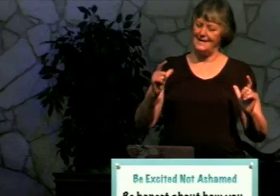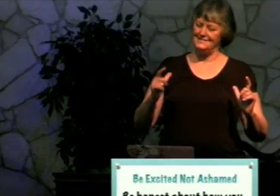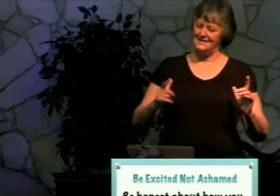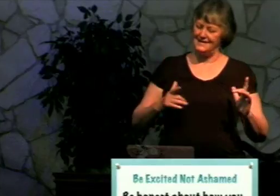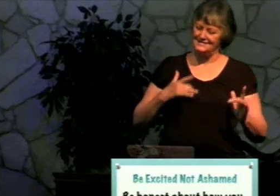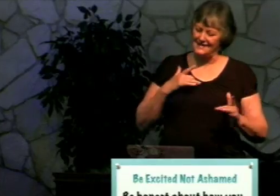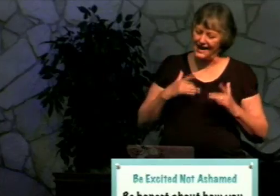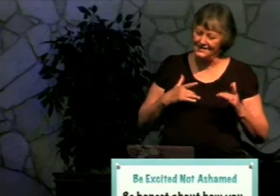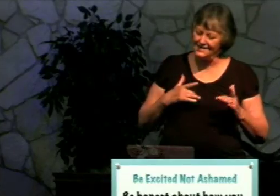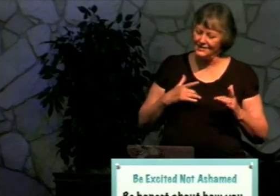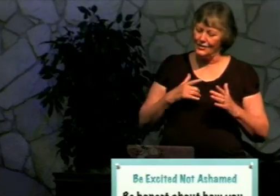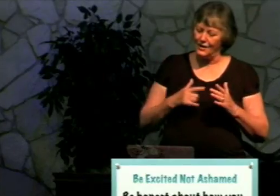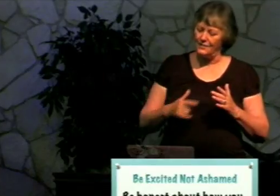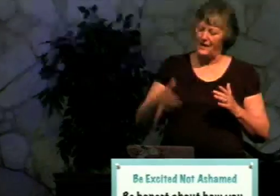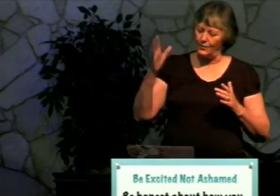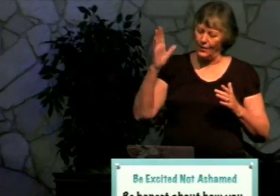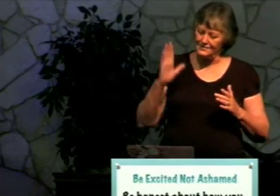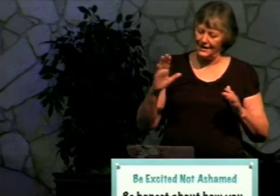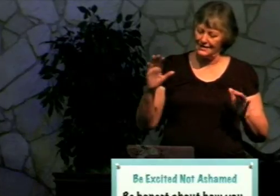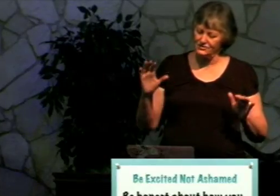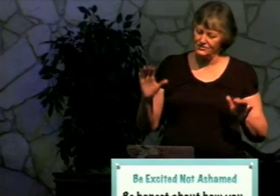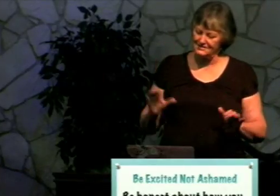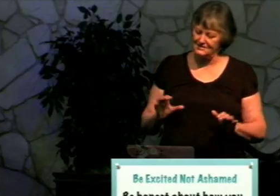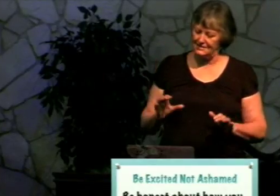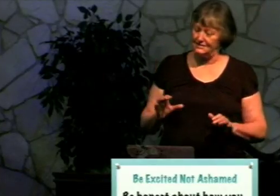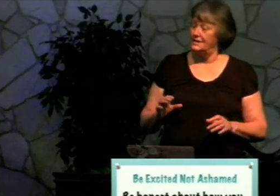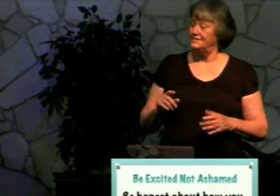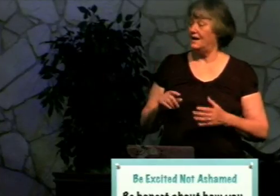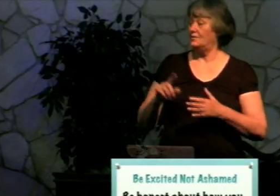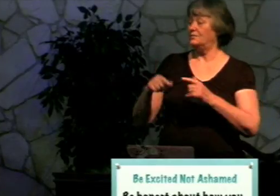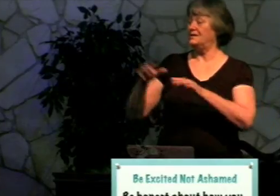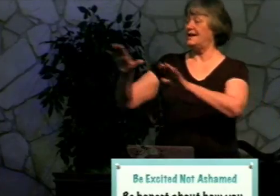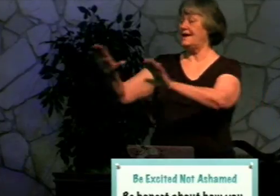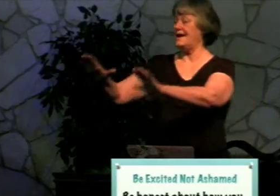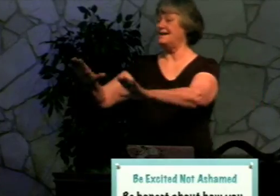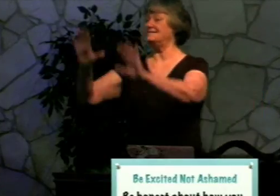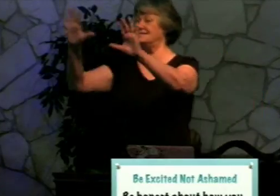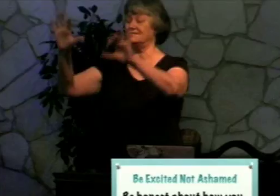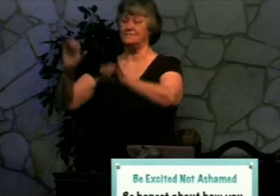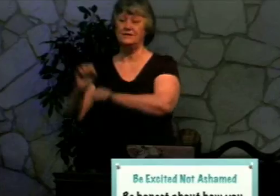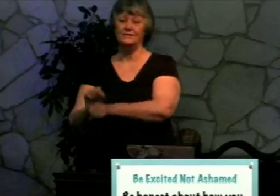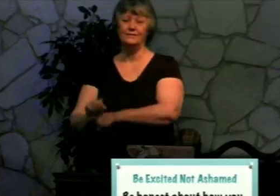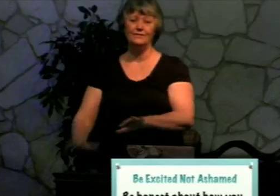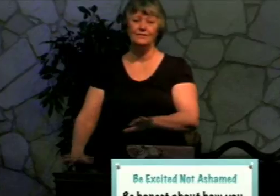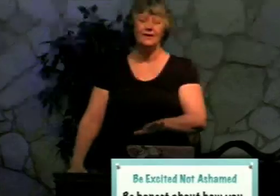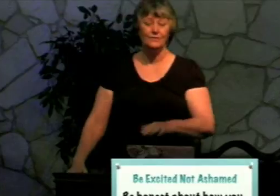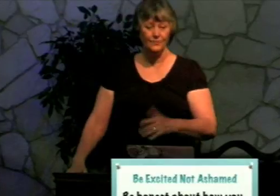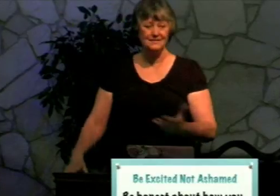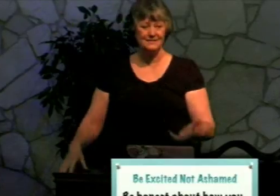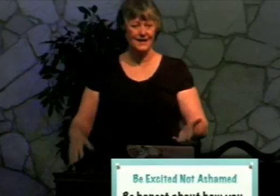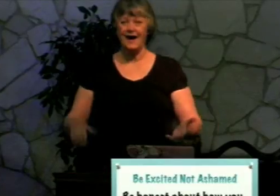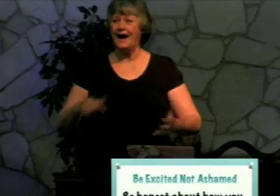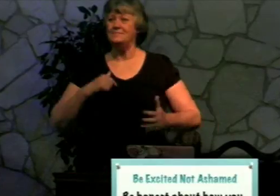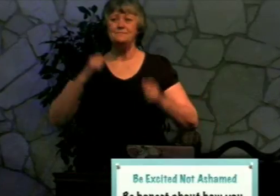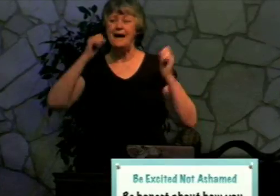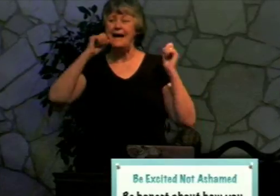amazed and excited about what God just did. Now, when we lay hands and it's a miracle, we say, I'm